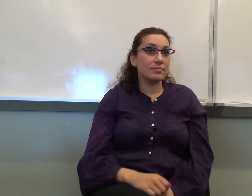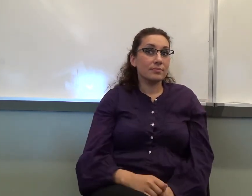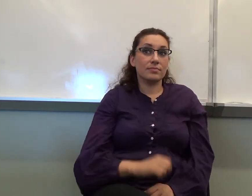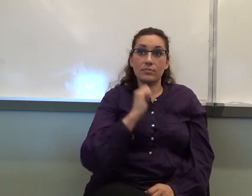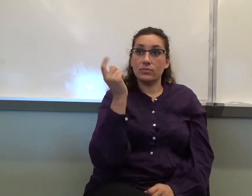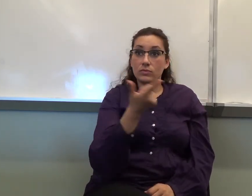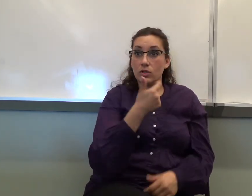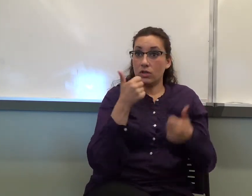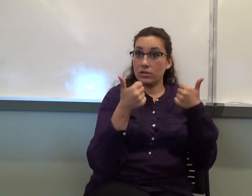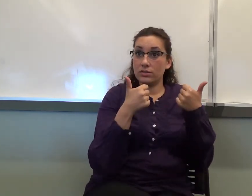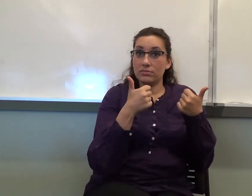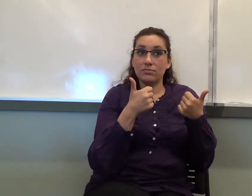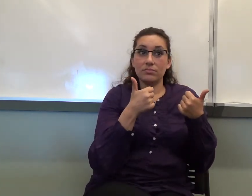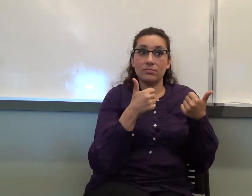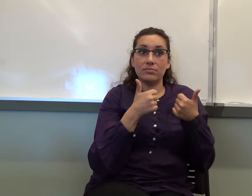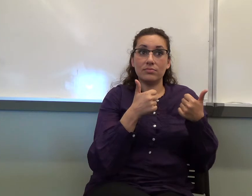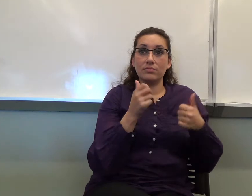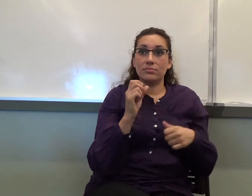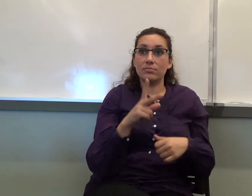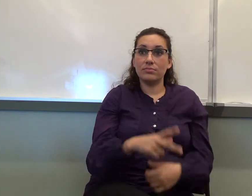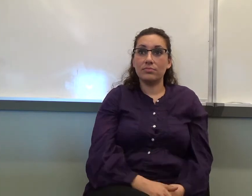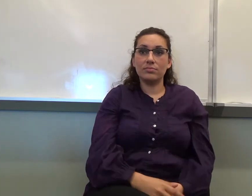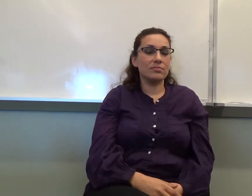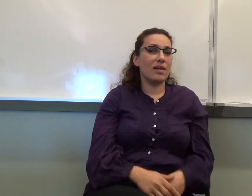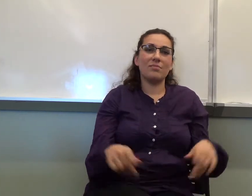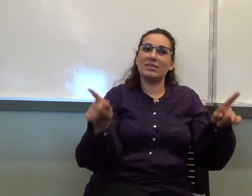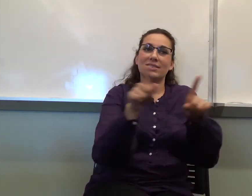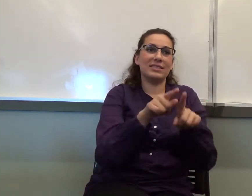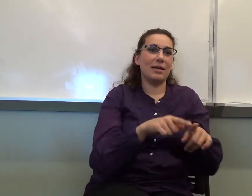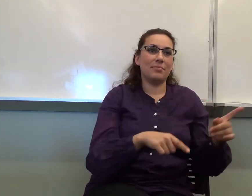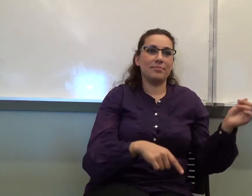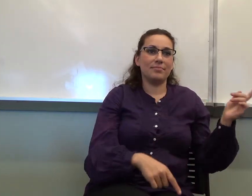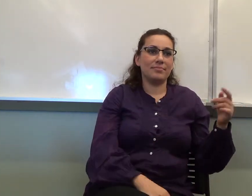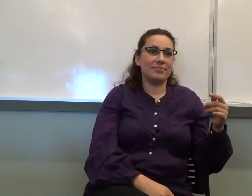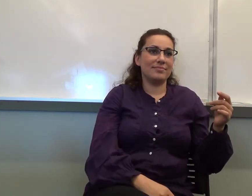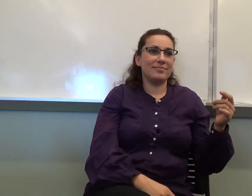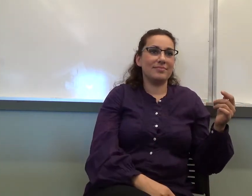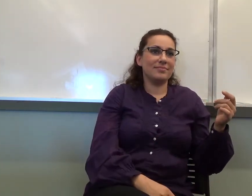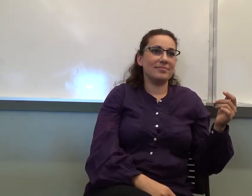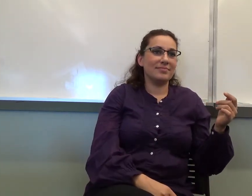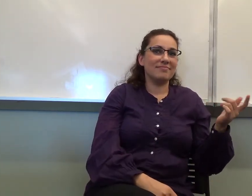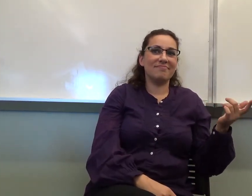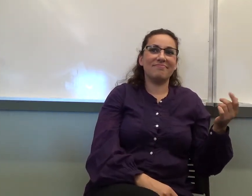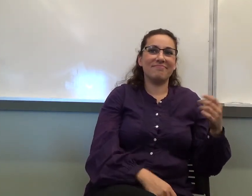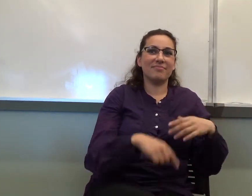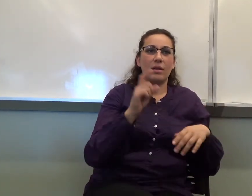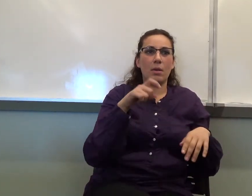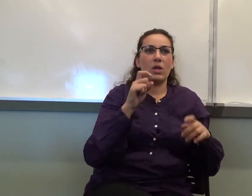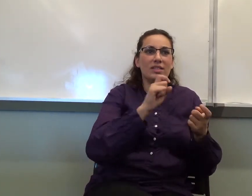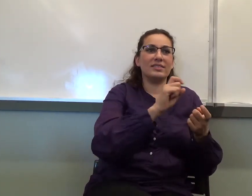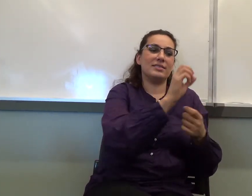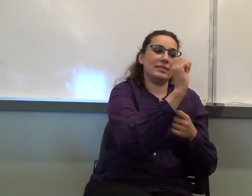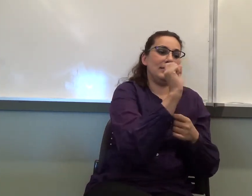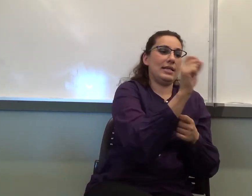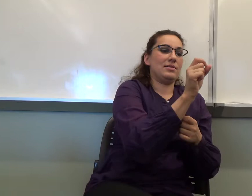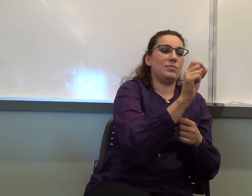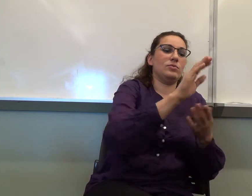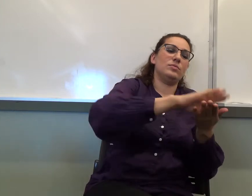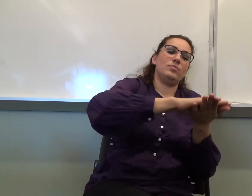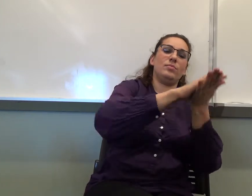with that? But it's the same game. We had to switch from decimal to